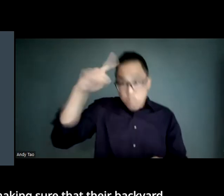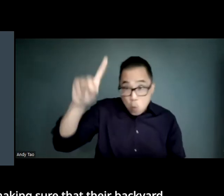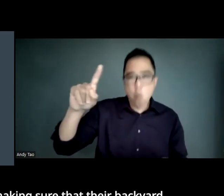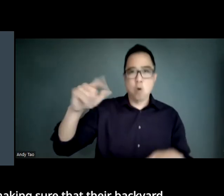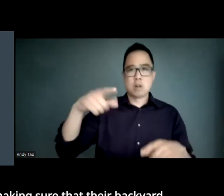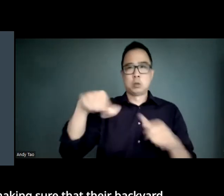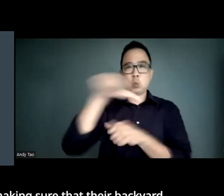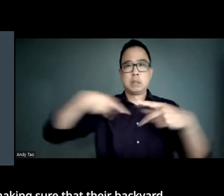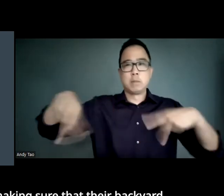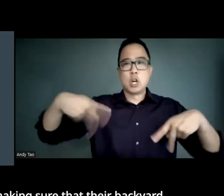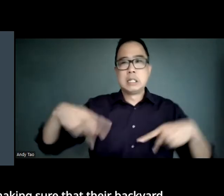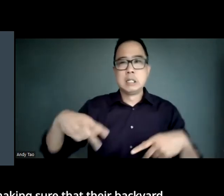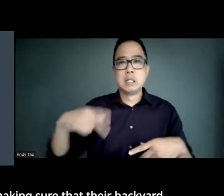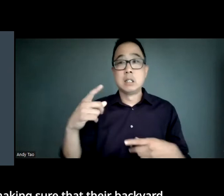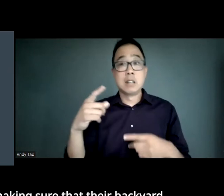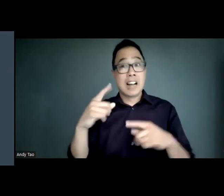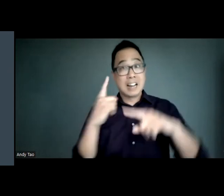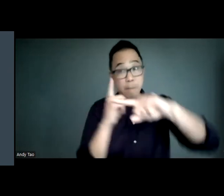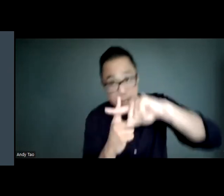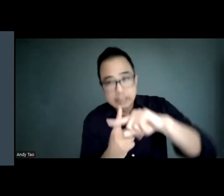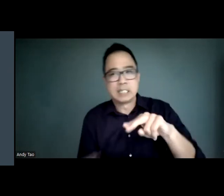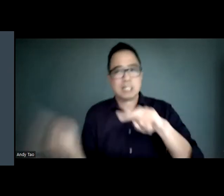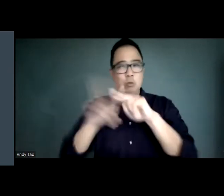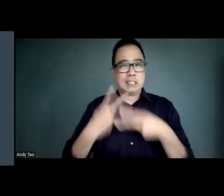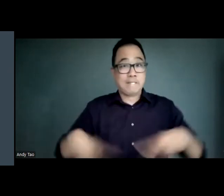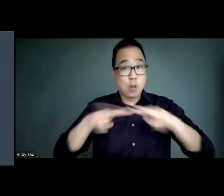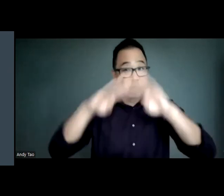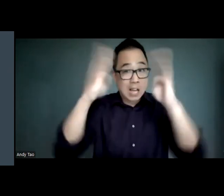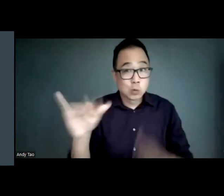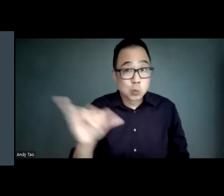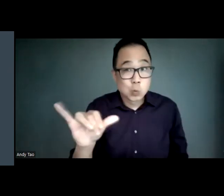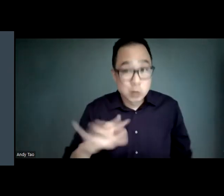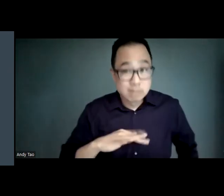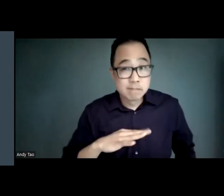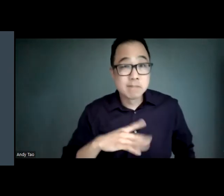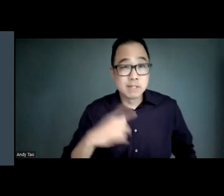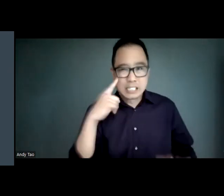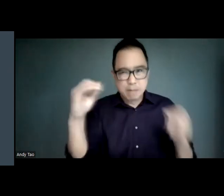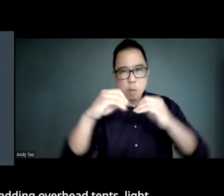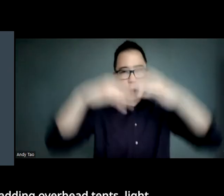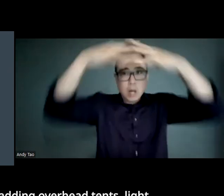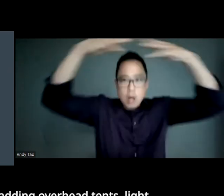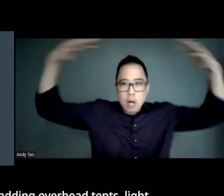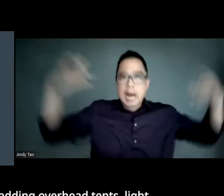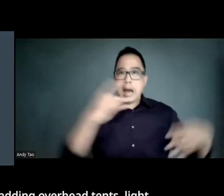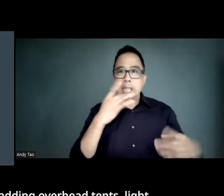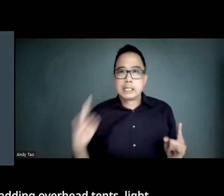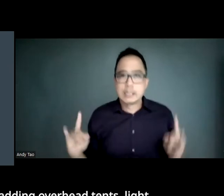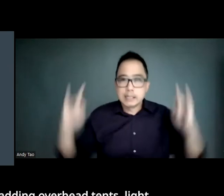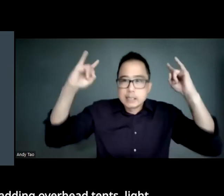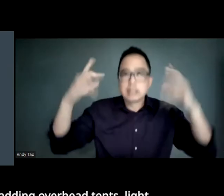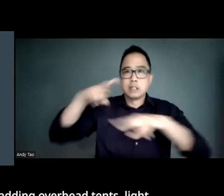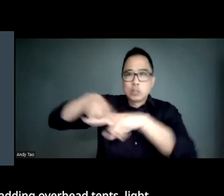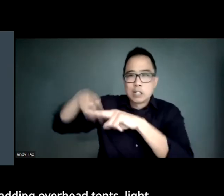more people are renovating their outdoors. They're making sure that their backyard looks good. They're